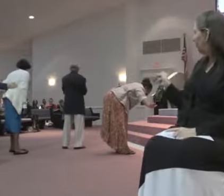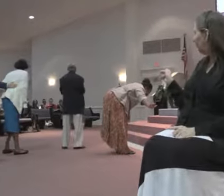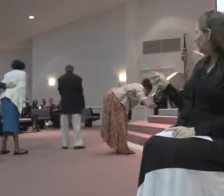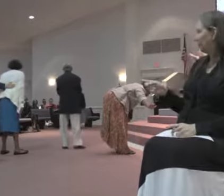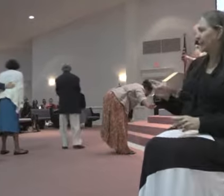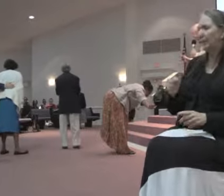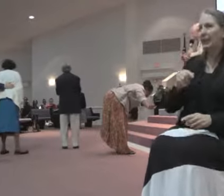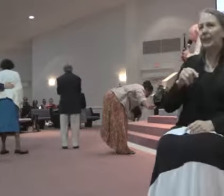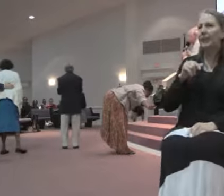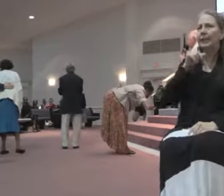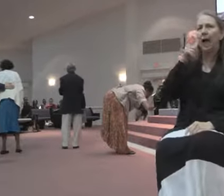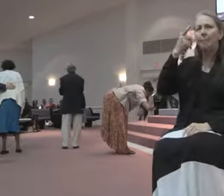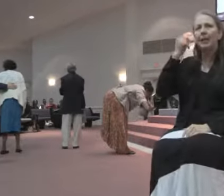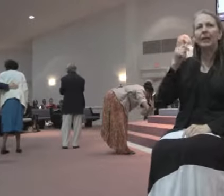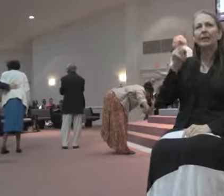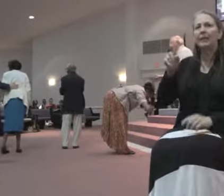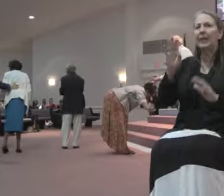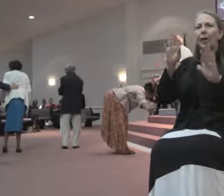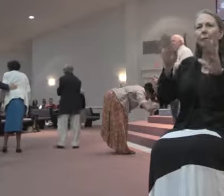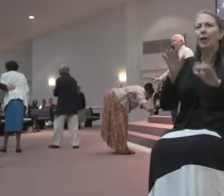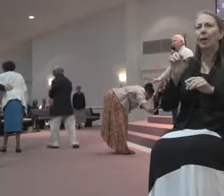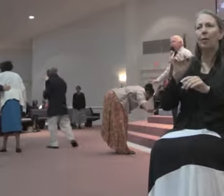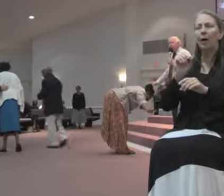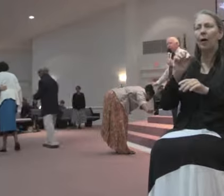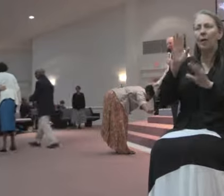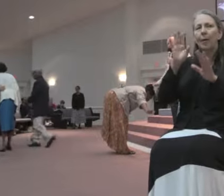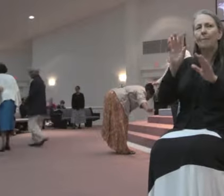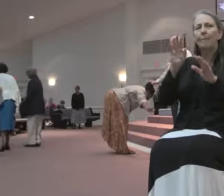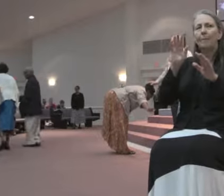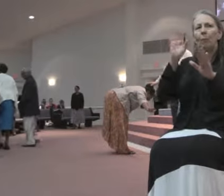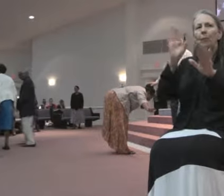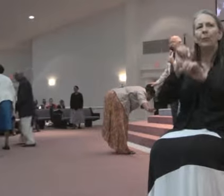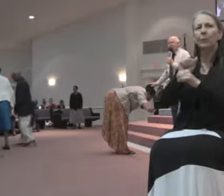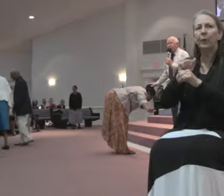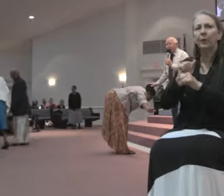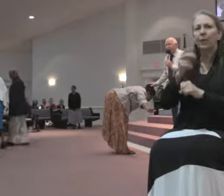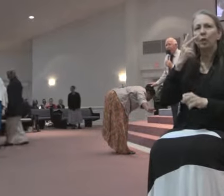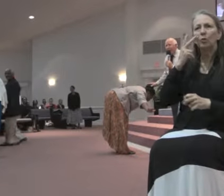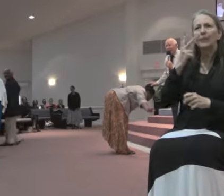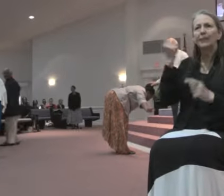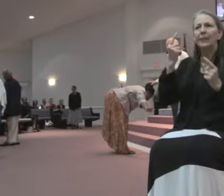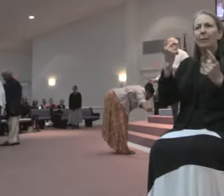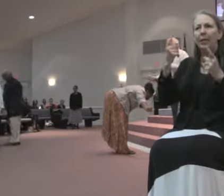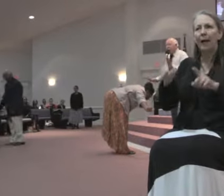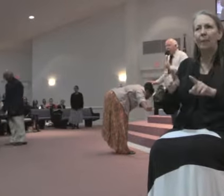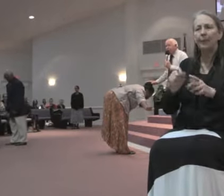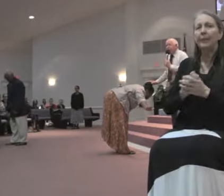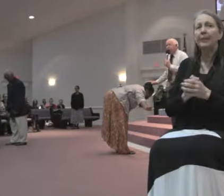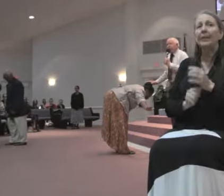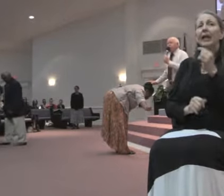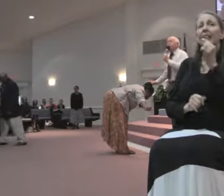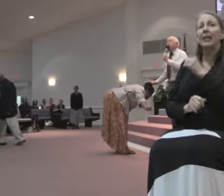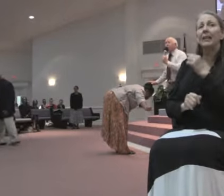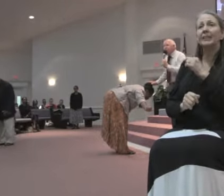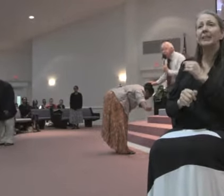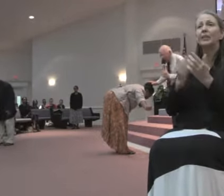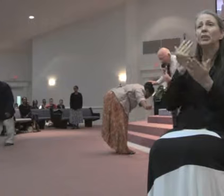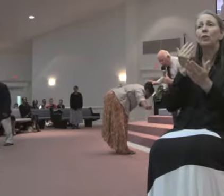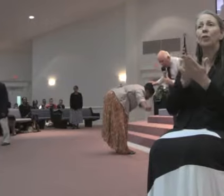not because she needed a miracle. This is not so that you would see something happen. This is